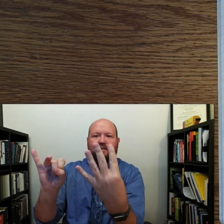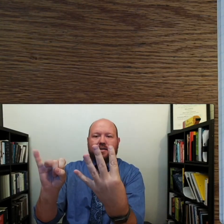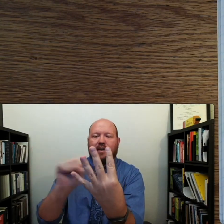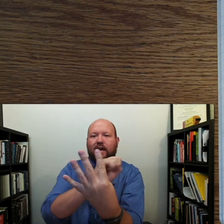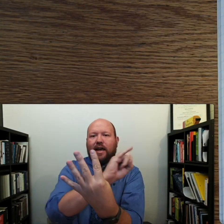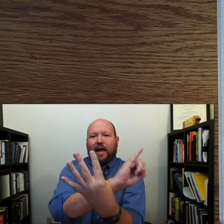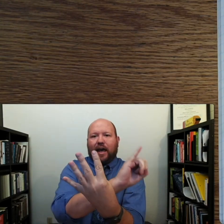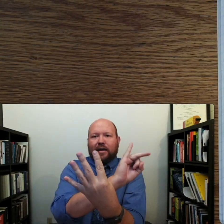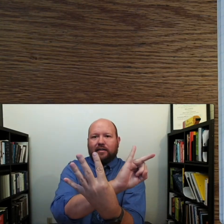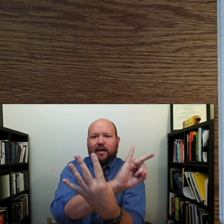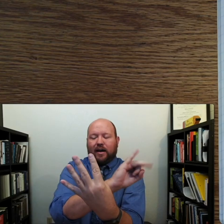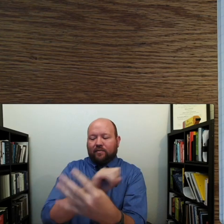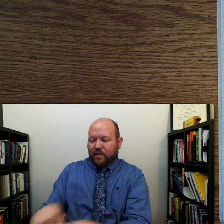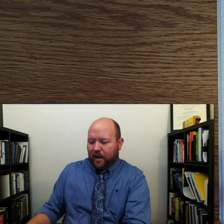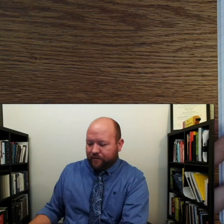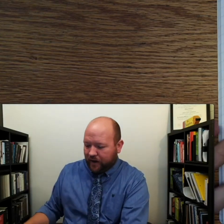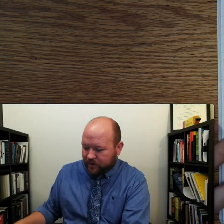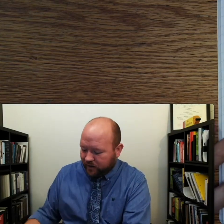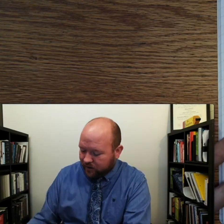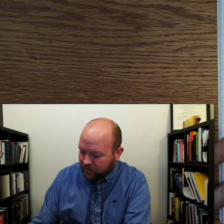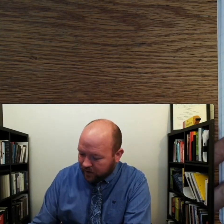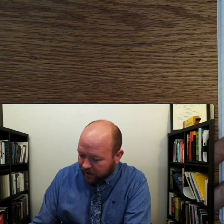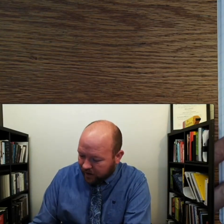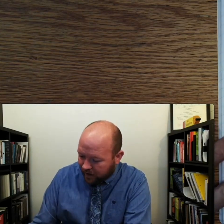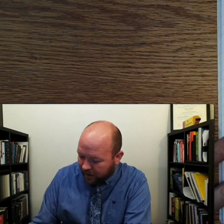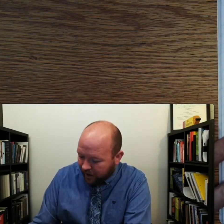Affect. Ed. Affected.